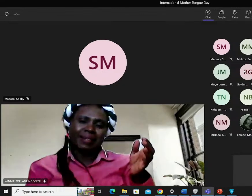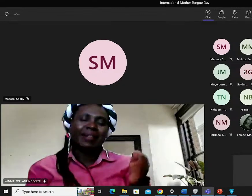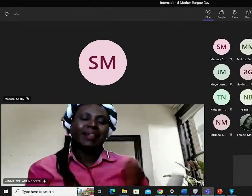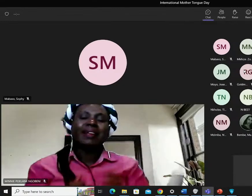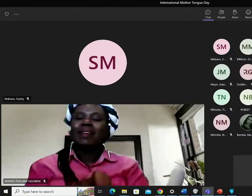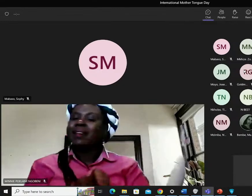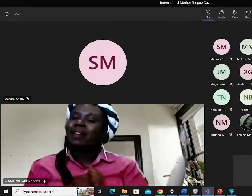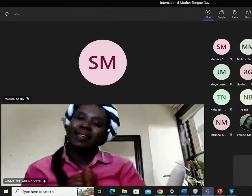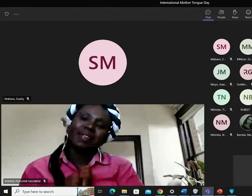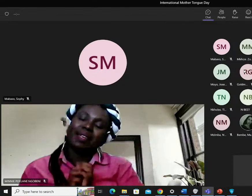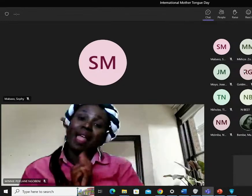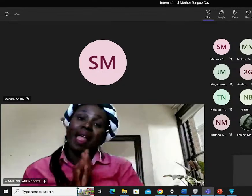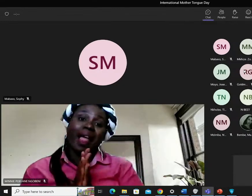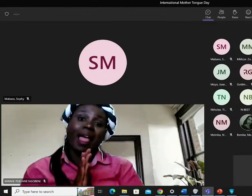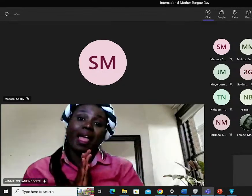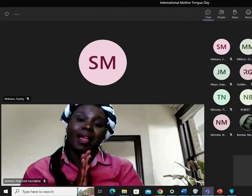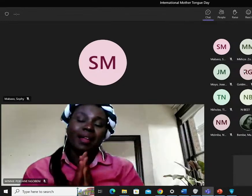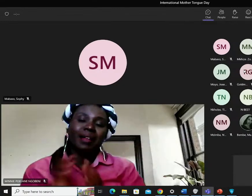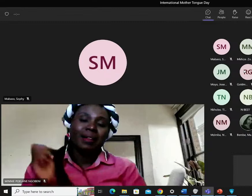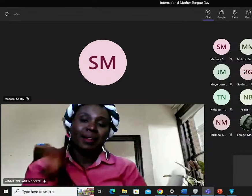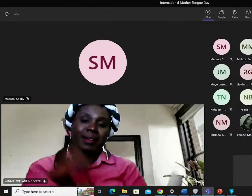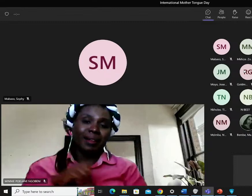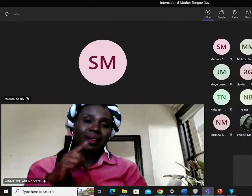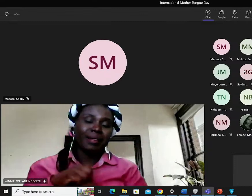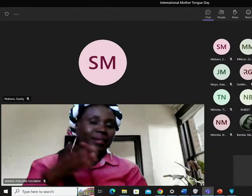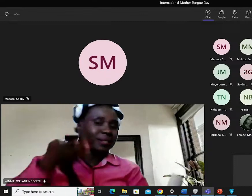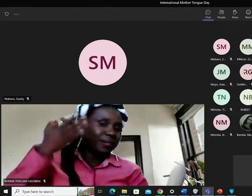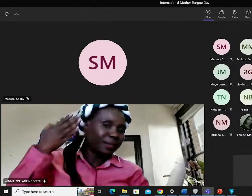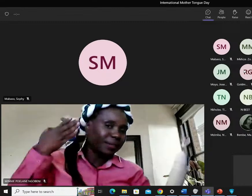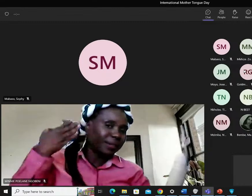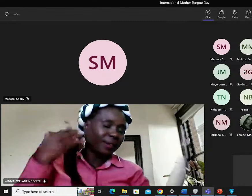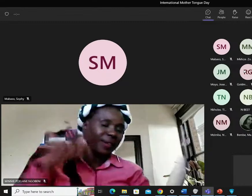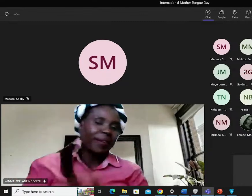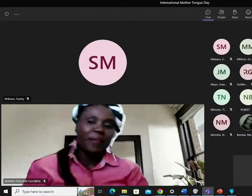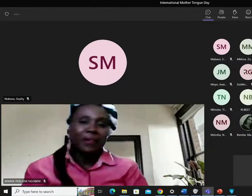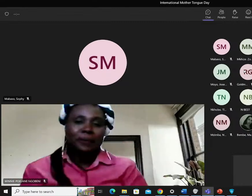Yeah, those were the days. But